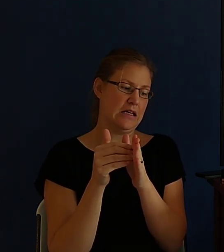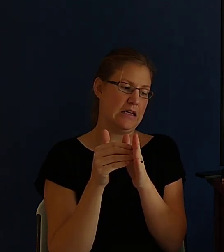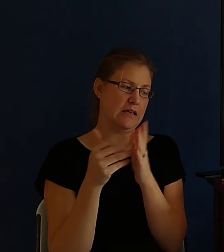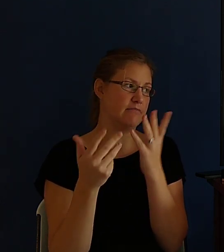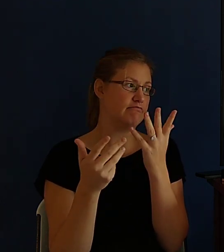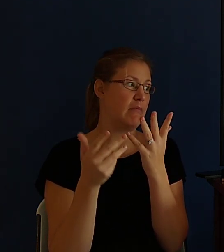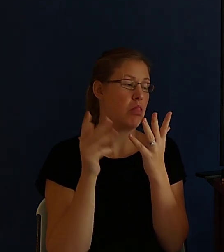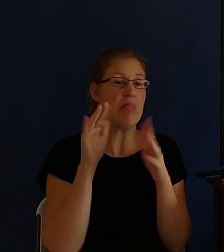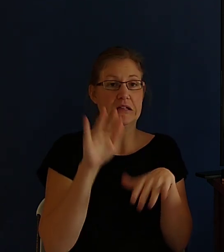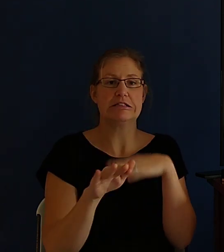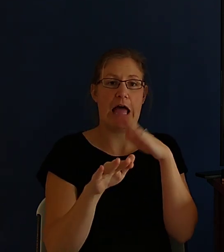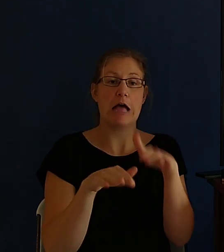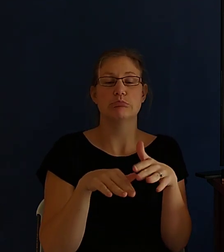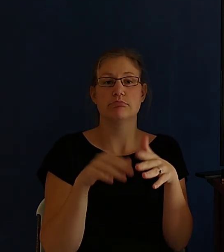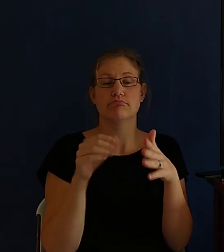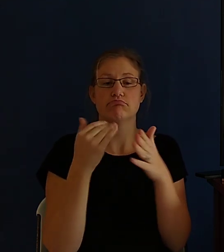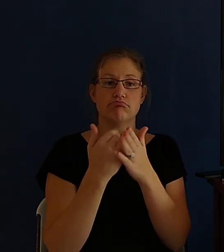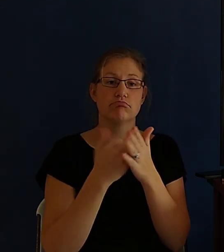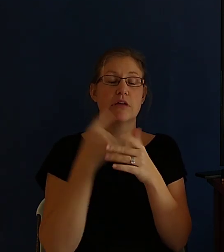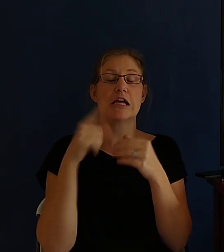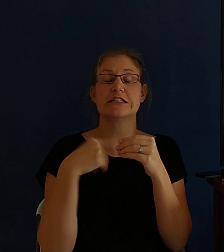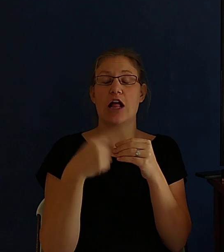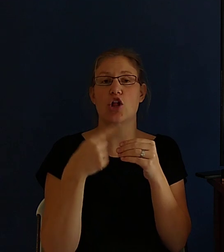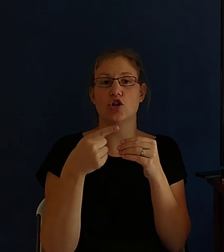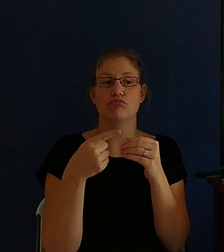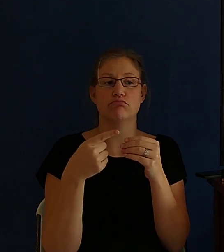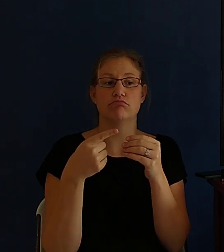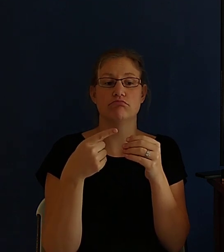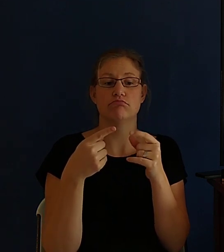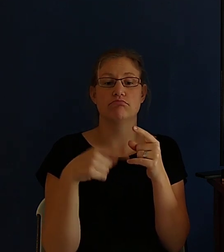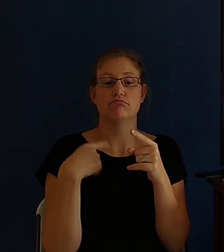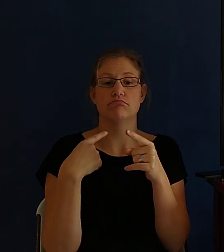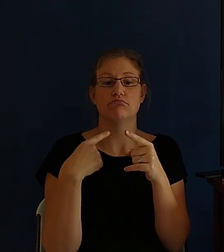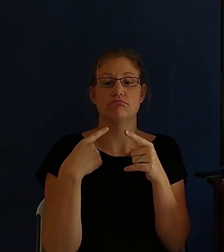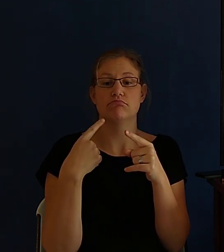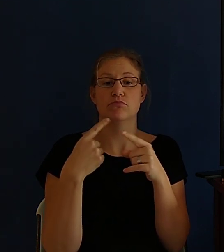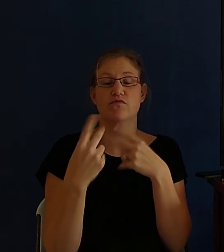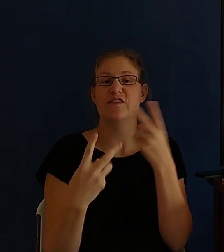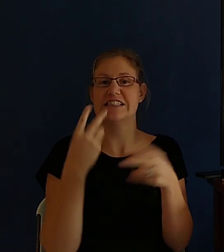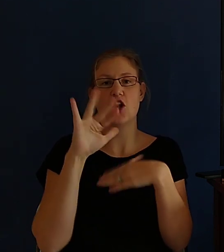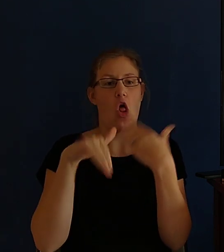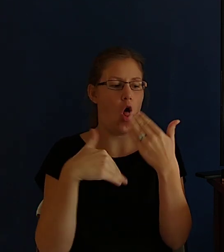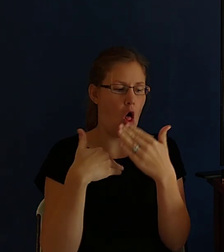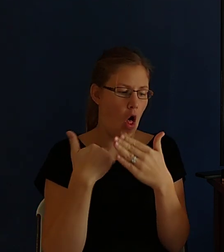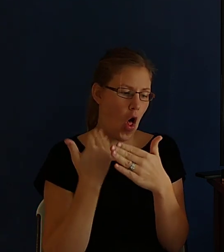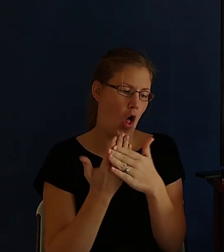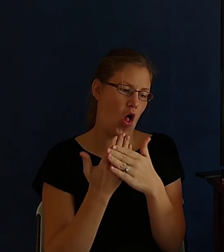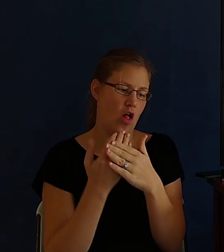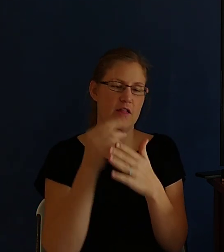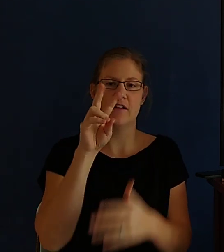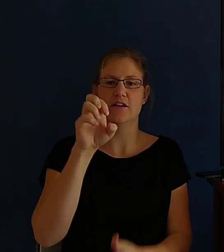step until you covered or you have visited all the vertices